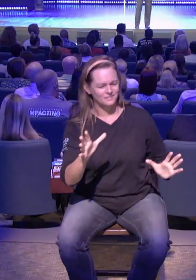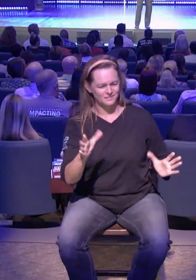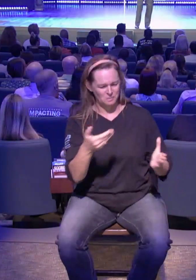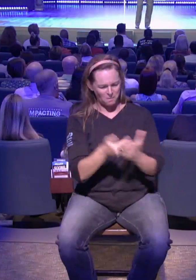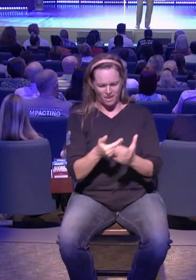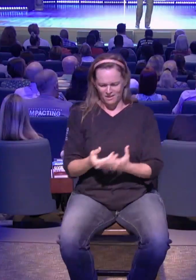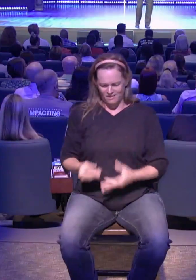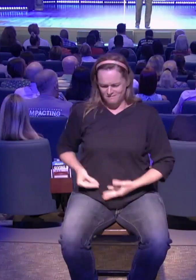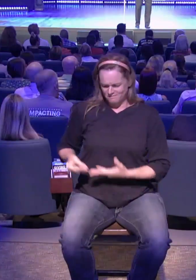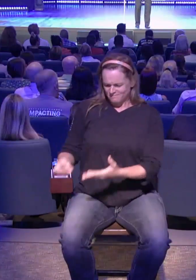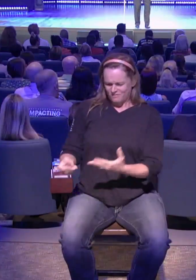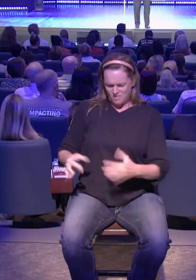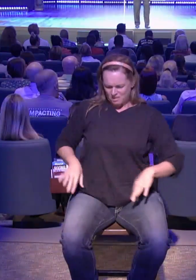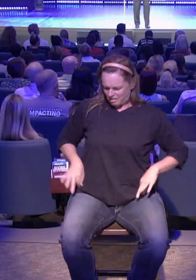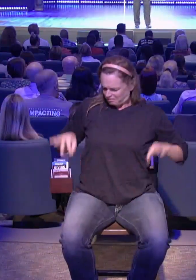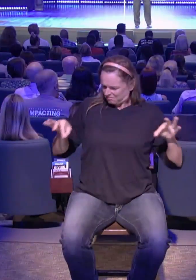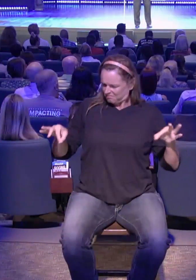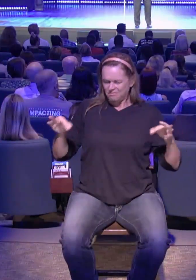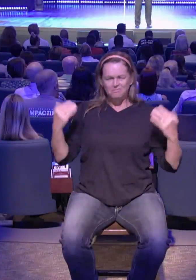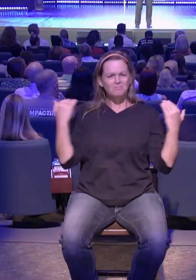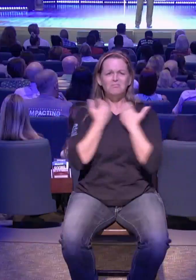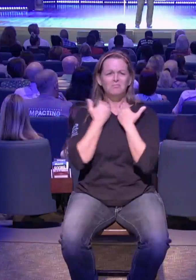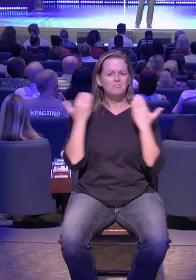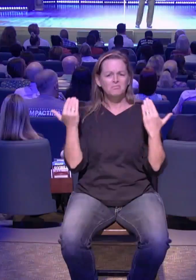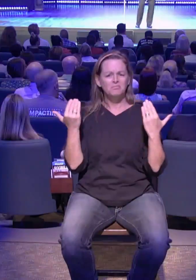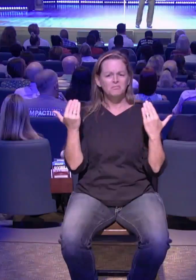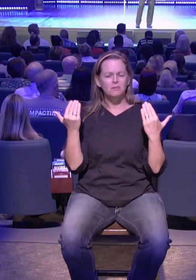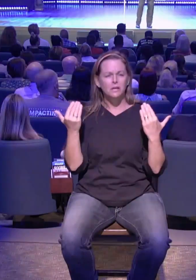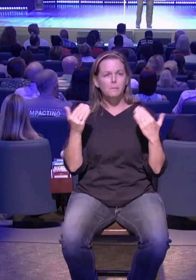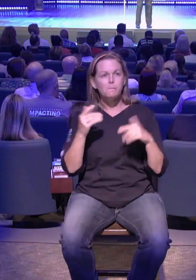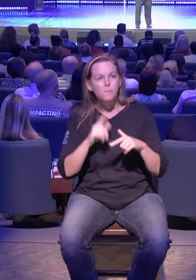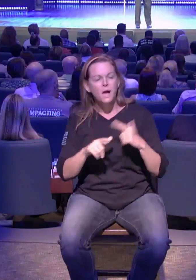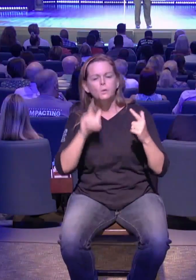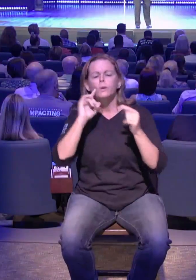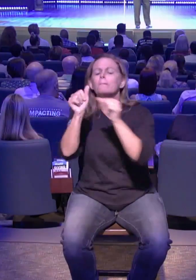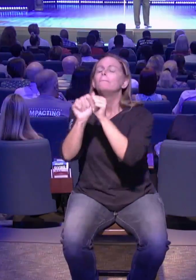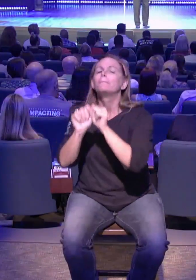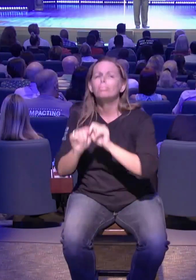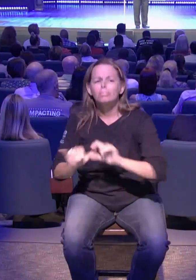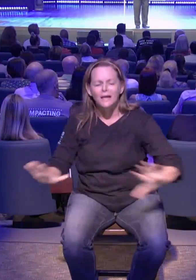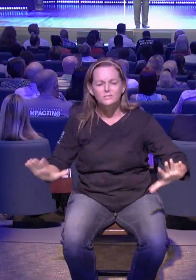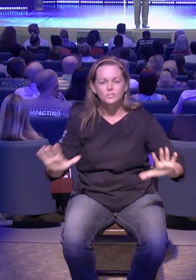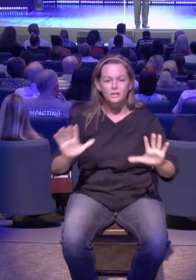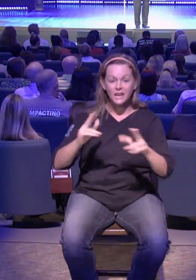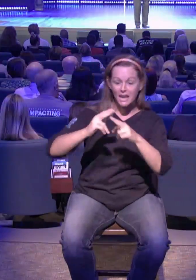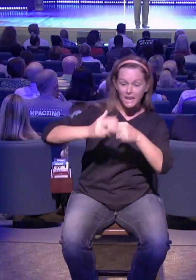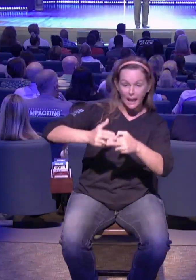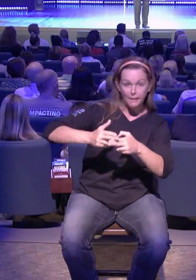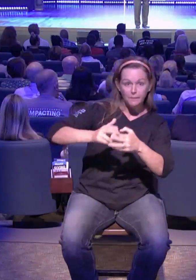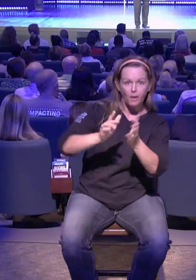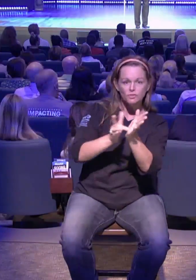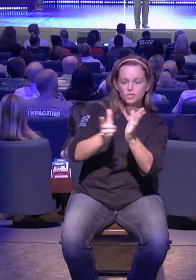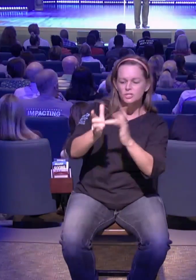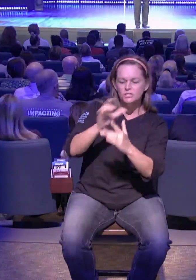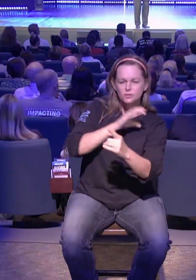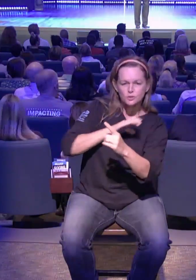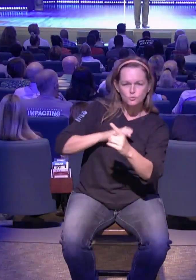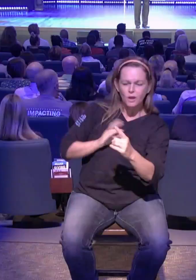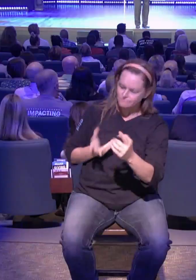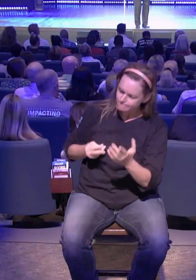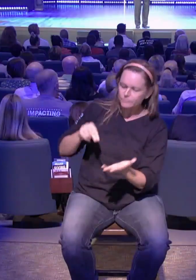none, but what I do have, I will give you. In the name of Jesus Christ of Nazareth,